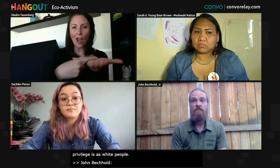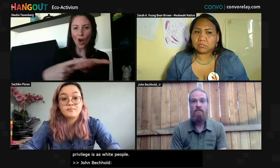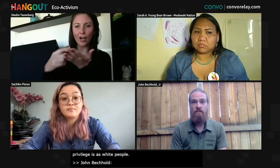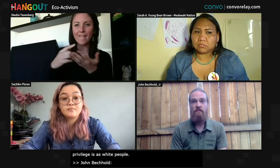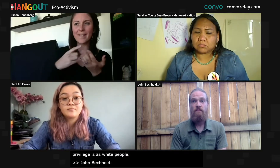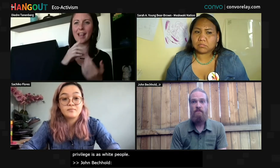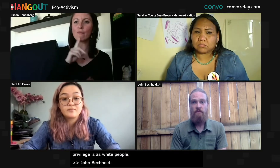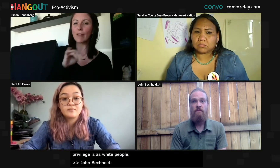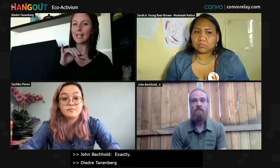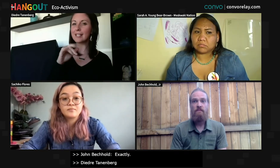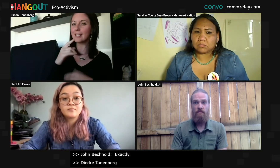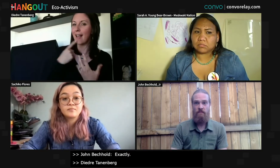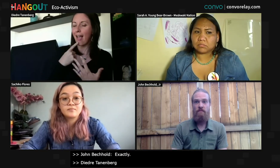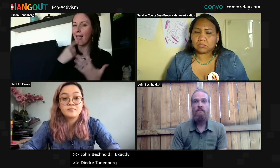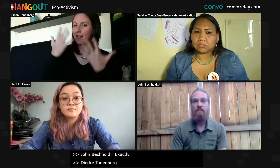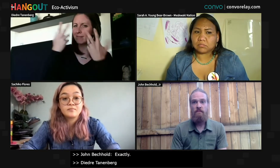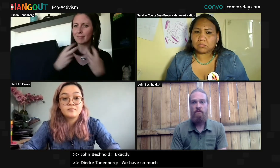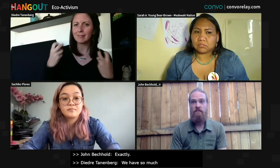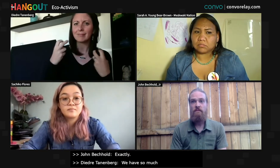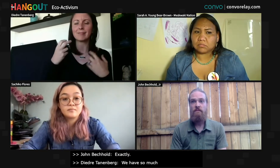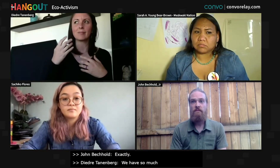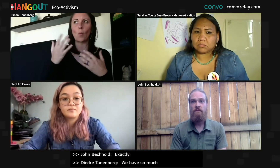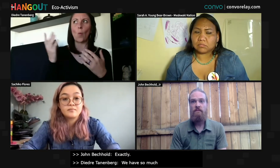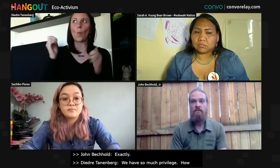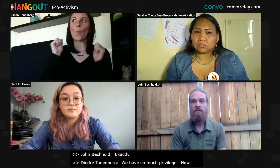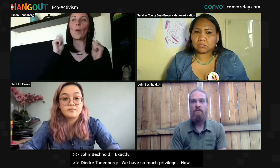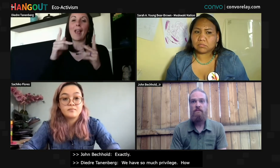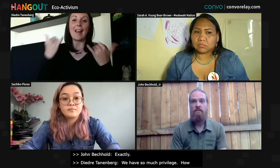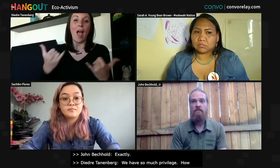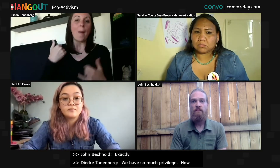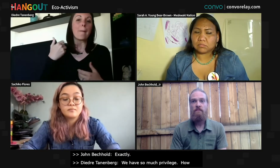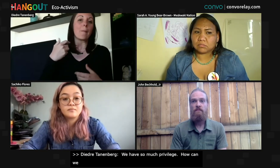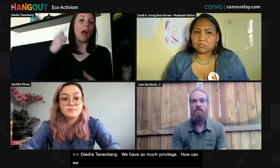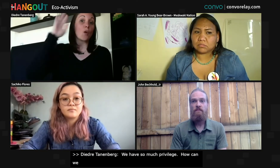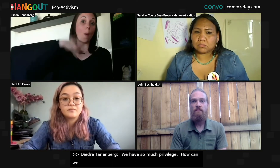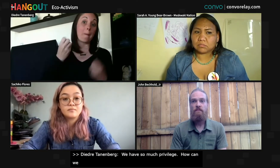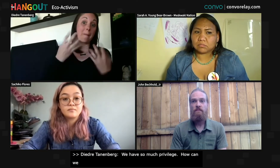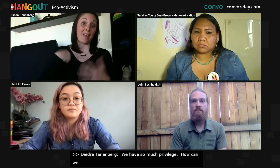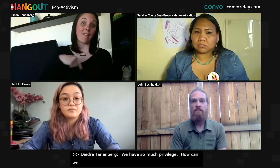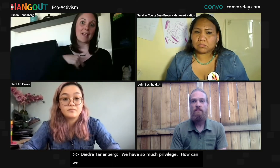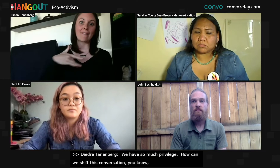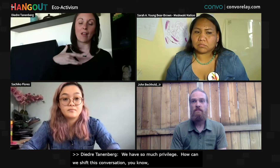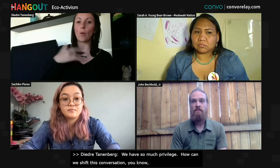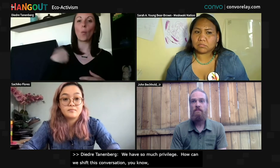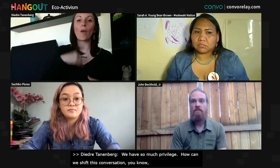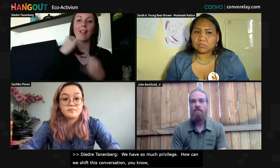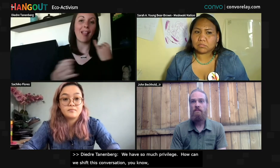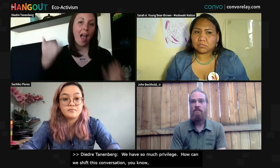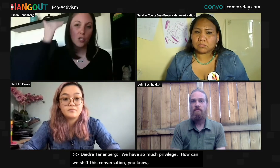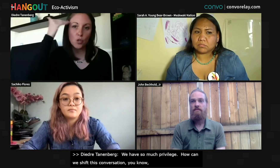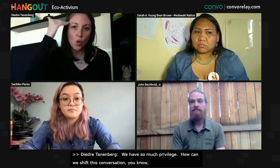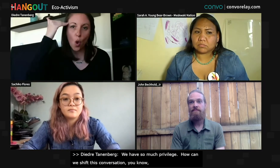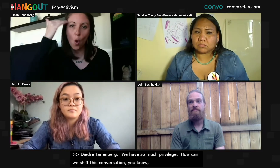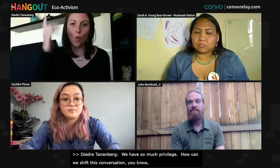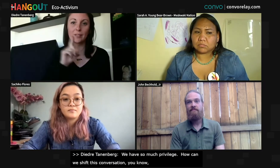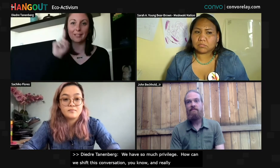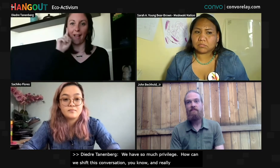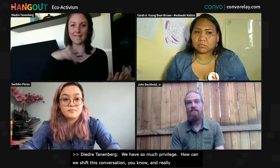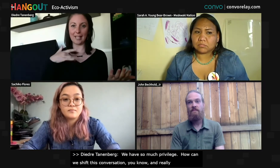how can we shift this conversation, and really introspect, look at ourselves,